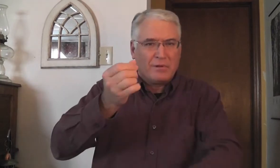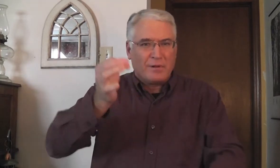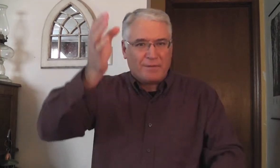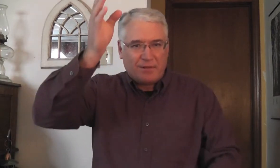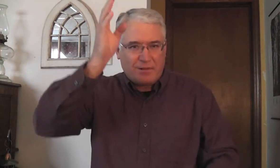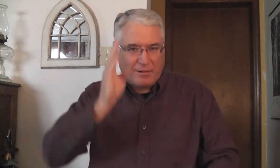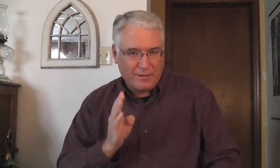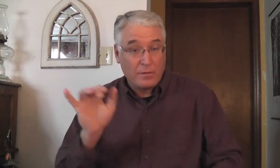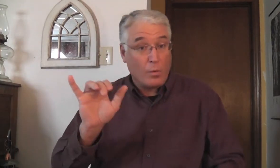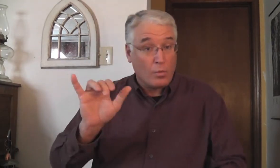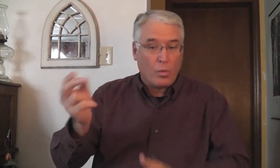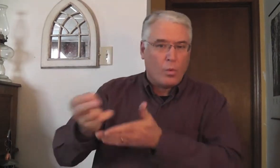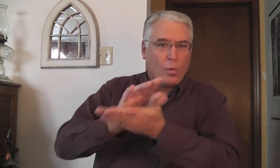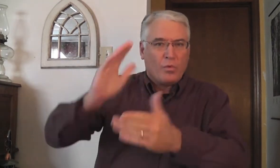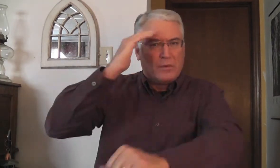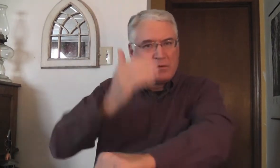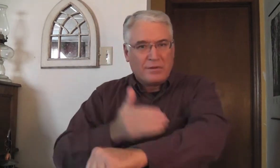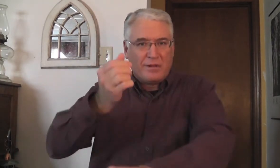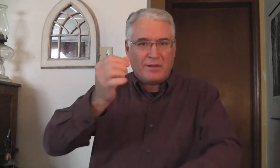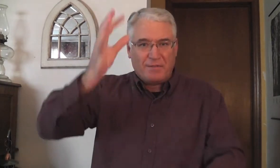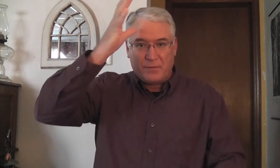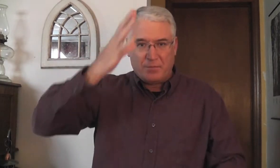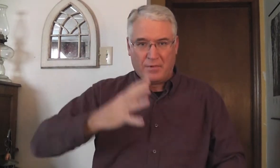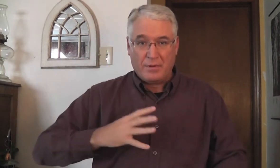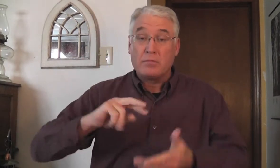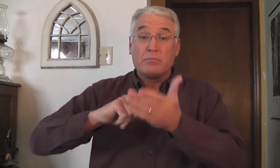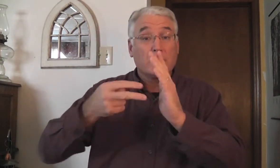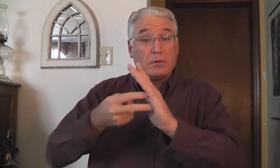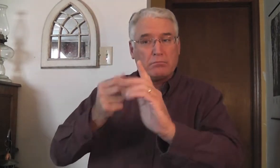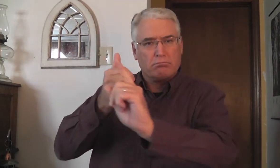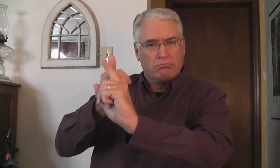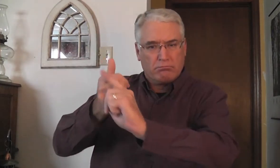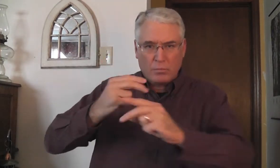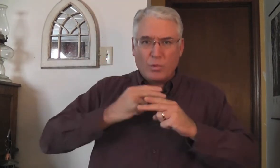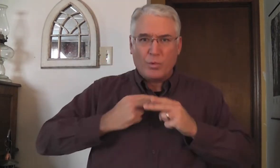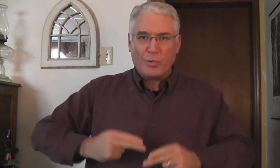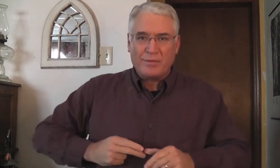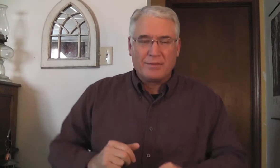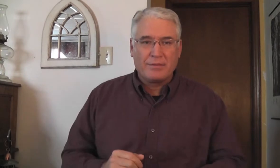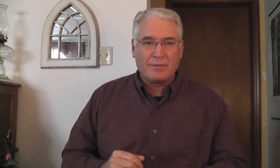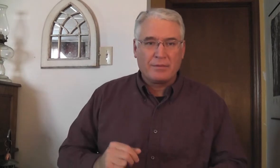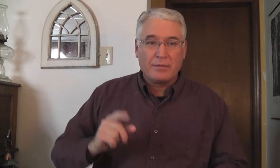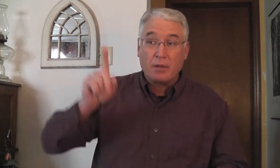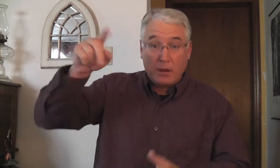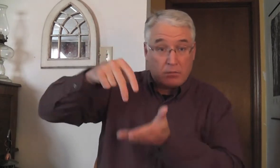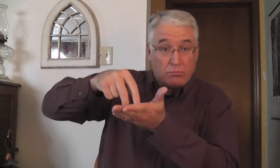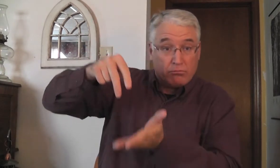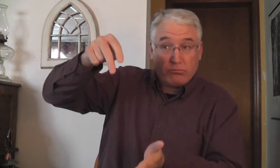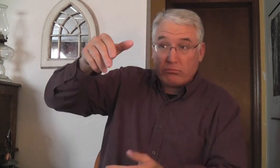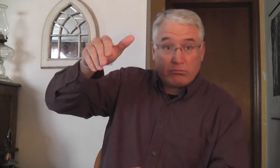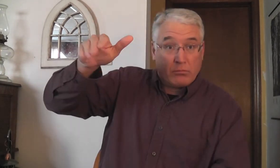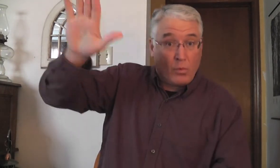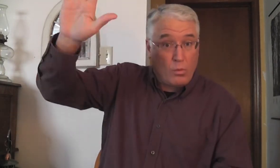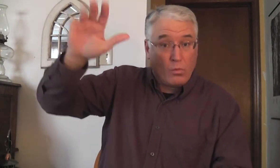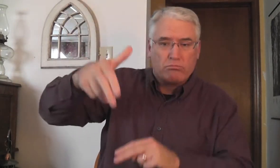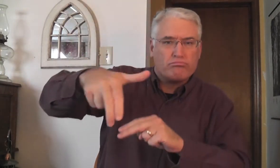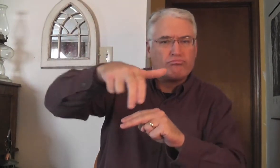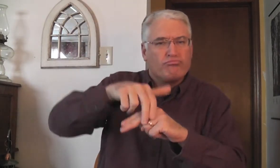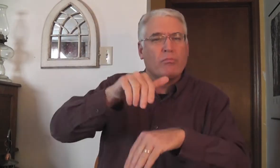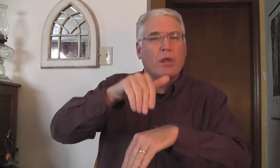born. He was the Son of God, and he was also the Son of Man, and that means he was in human form. He died